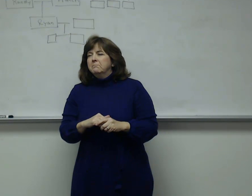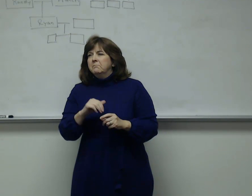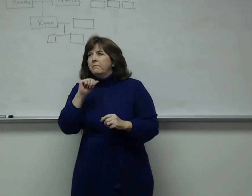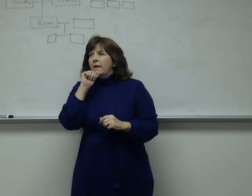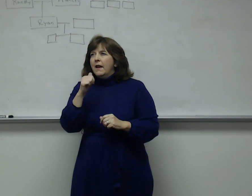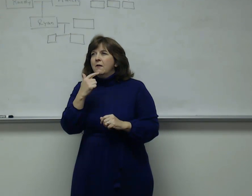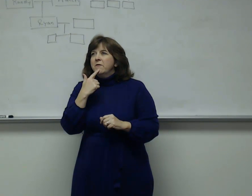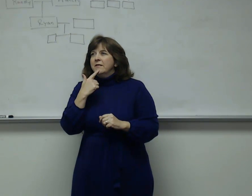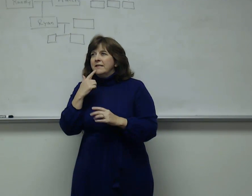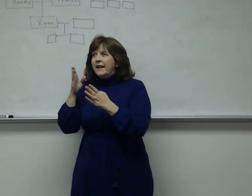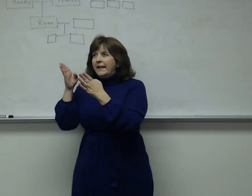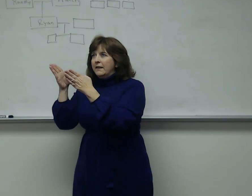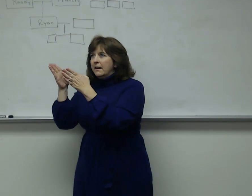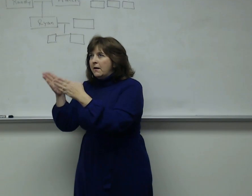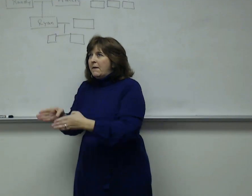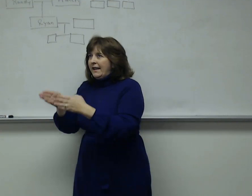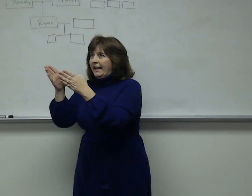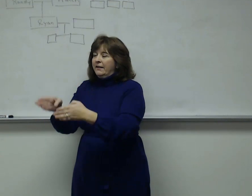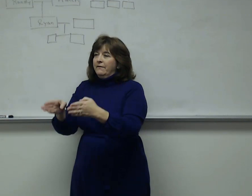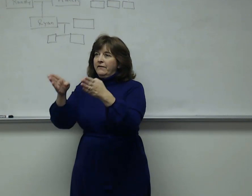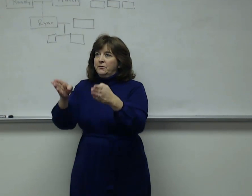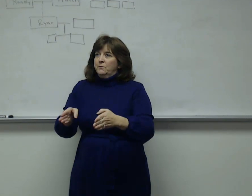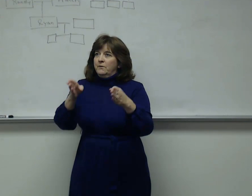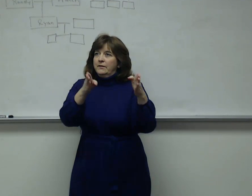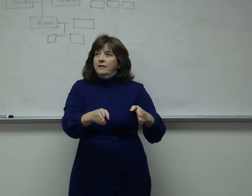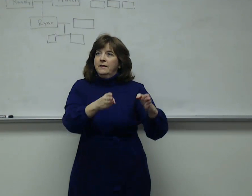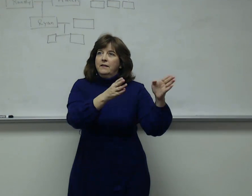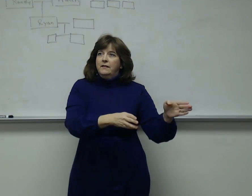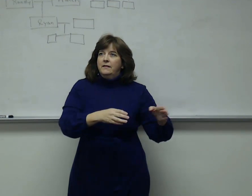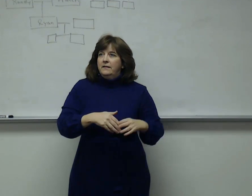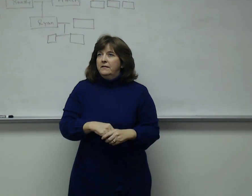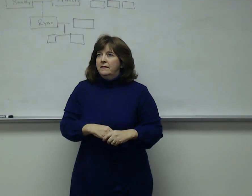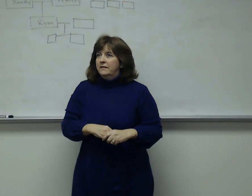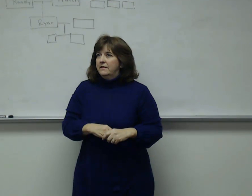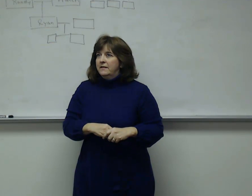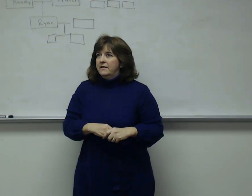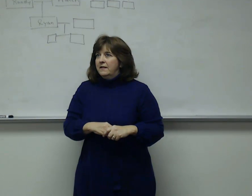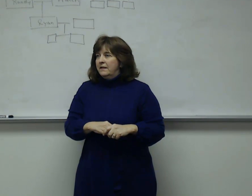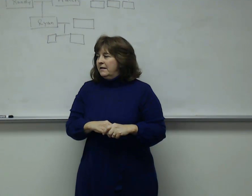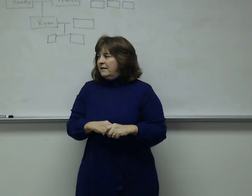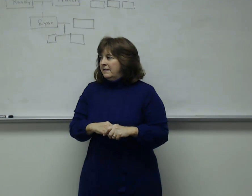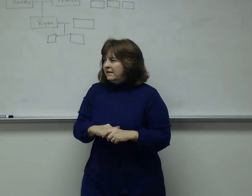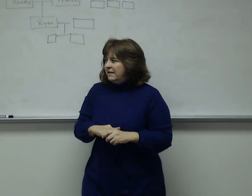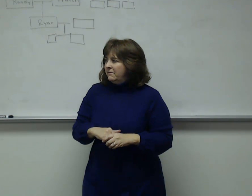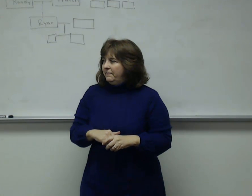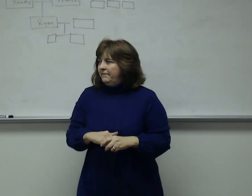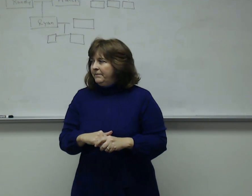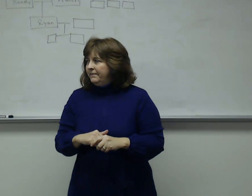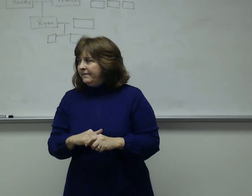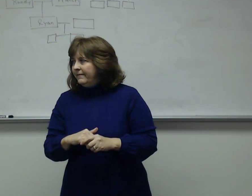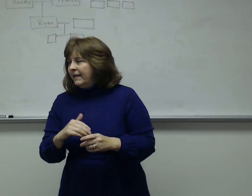but I wouldn't say not by individuals. kind of like from Wisconsin